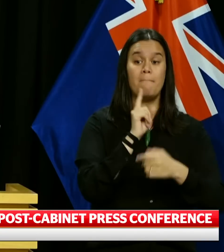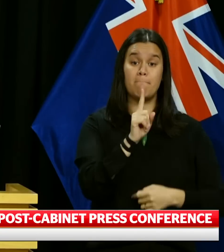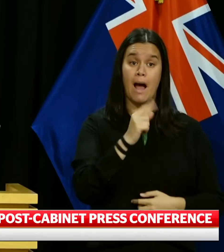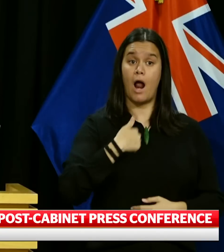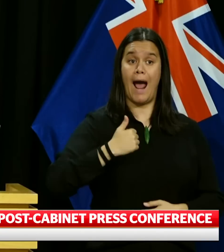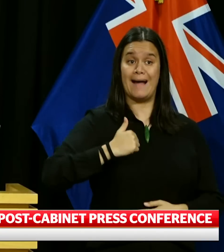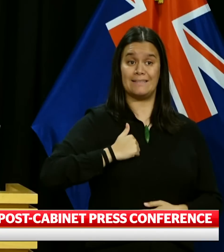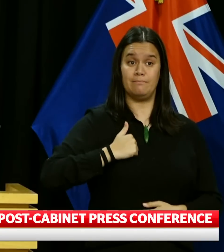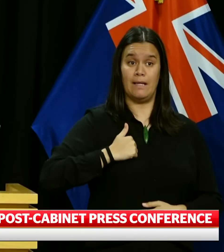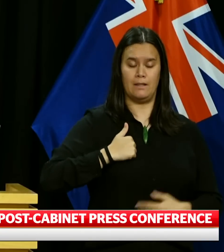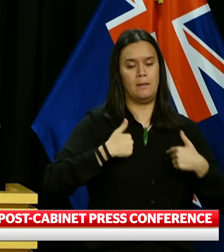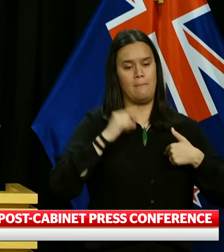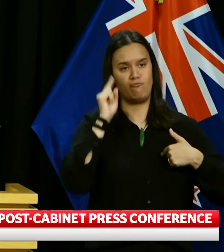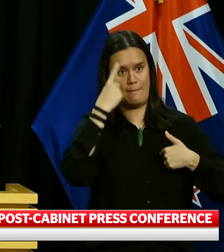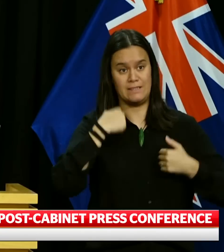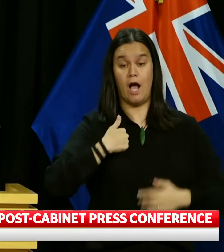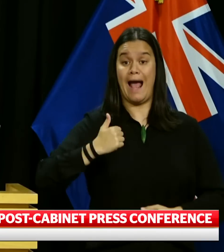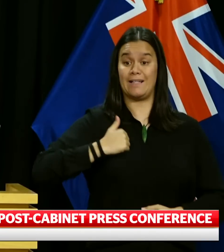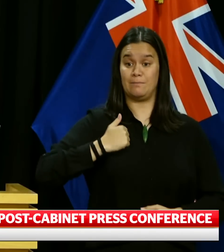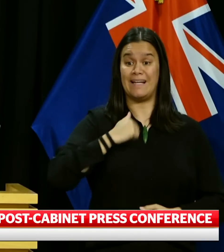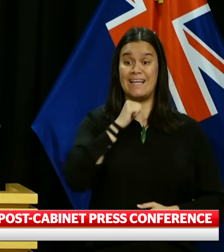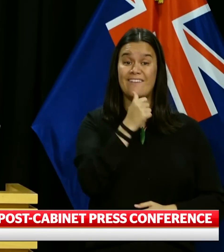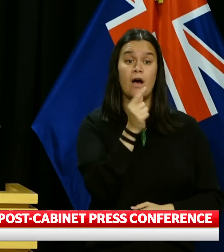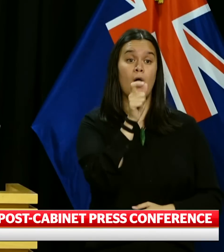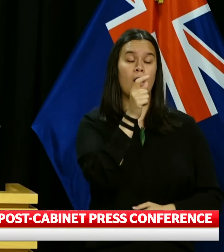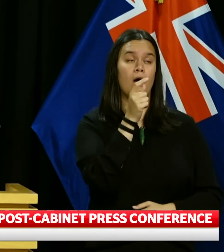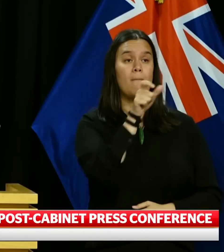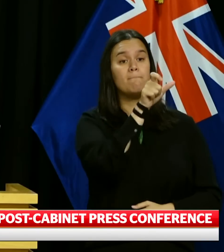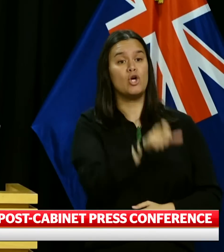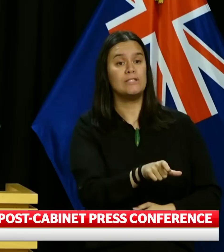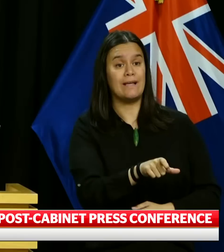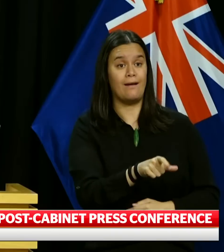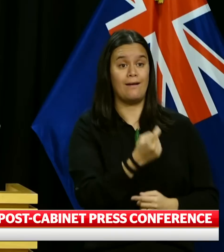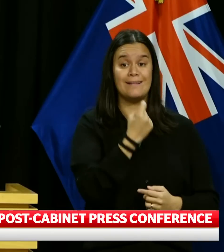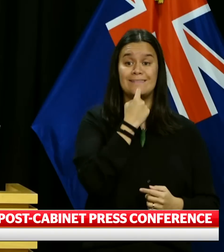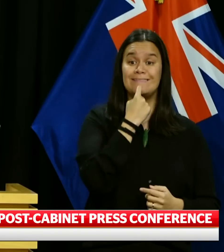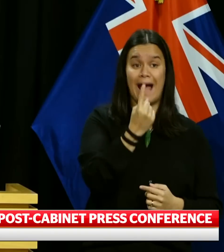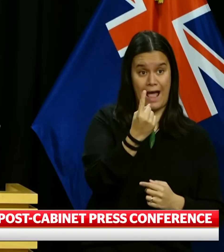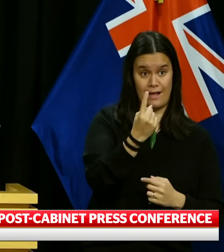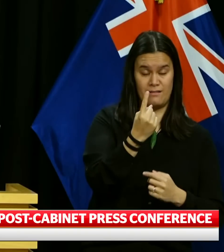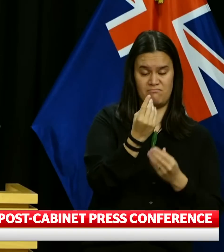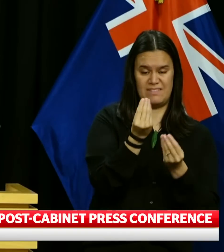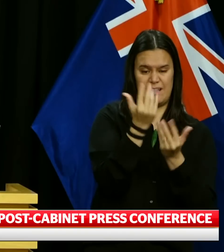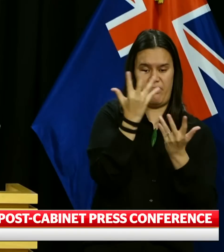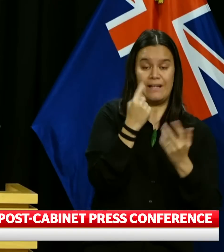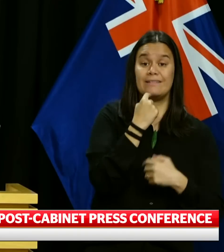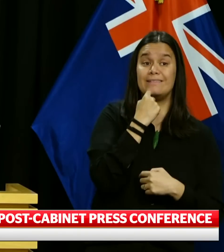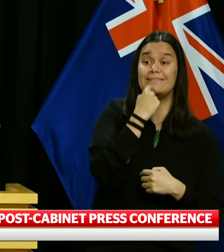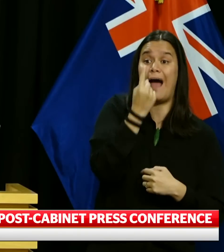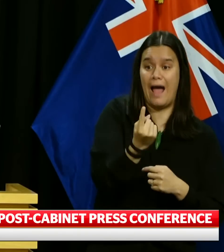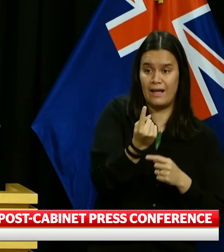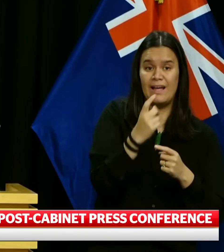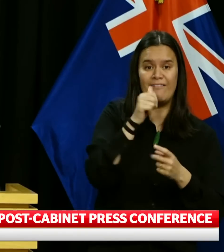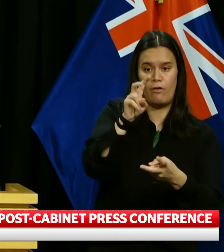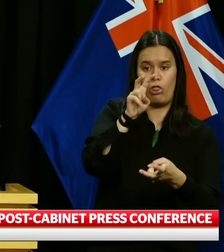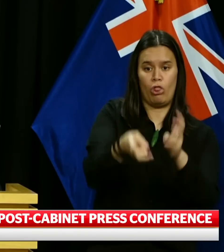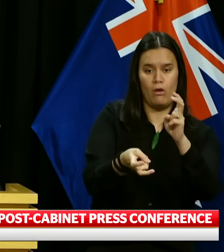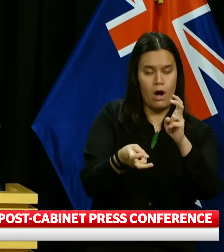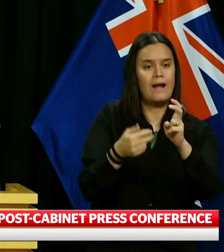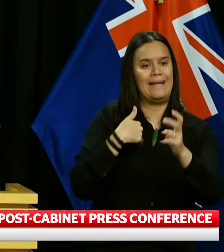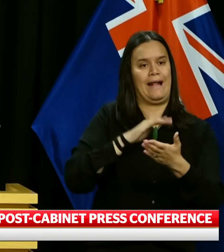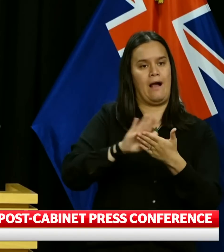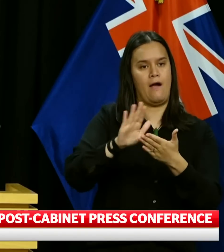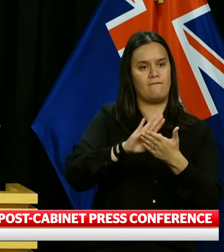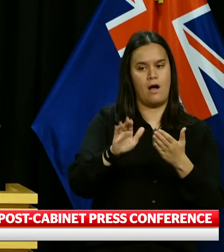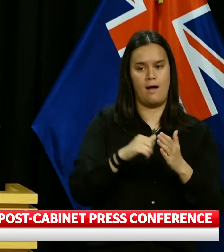Prime Minister would be when someone has said something which has been interpreted in a way that they had not intended, that they should clarify that as soon as possible.